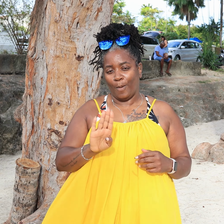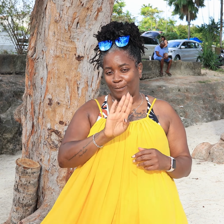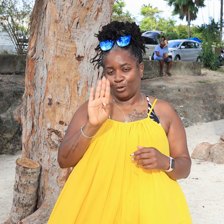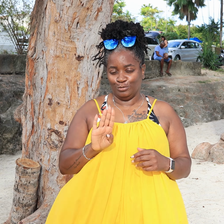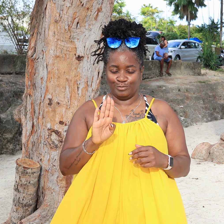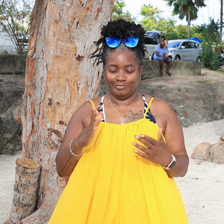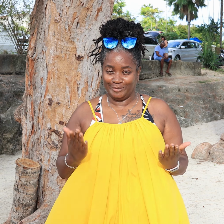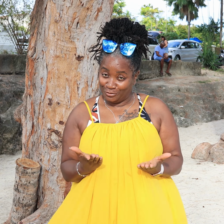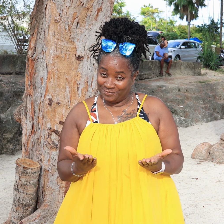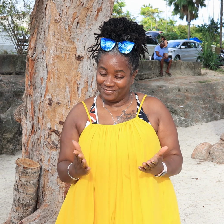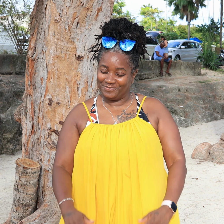Barbados.